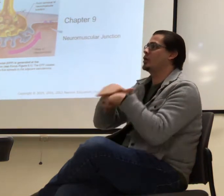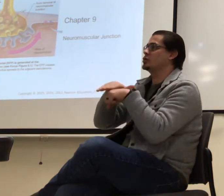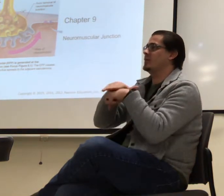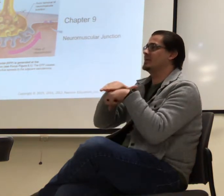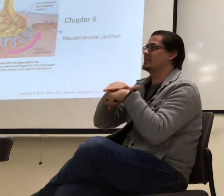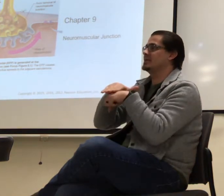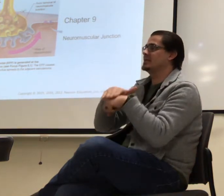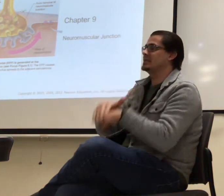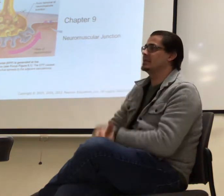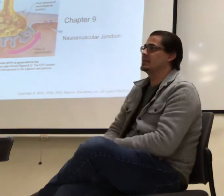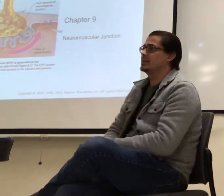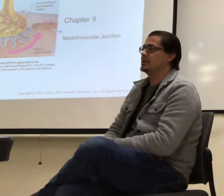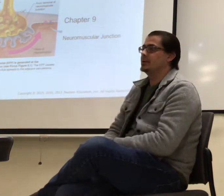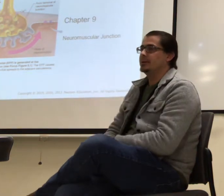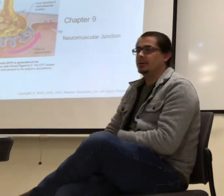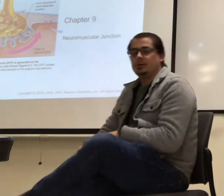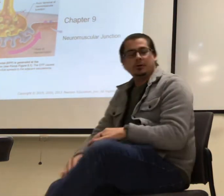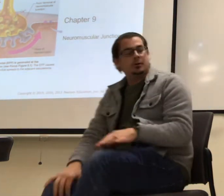muscle fiber,